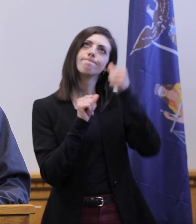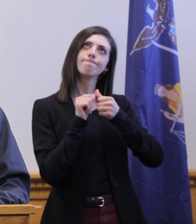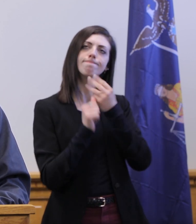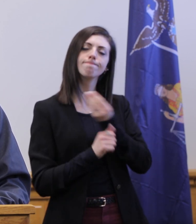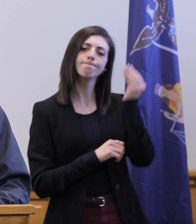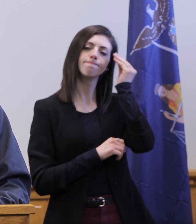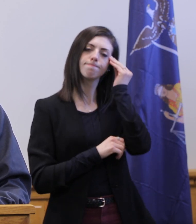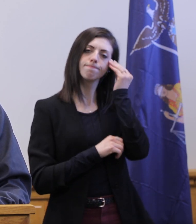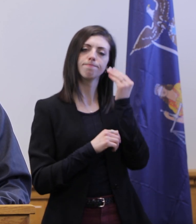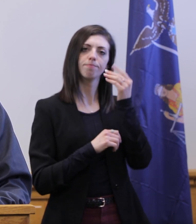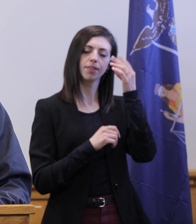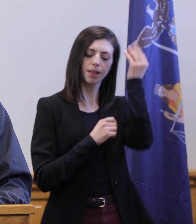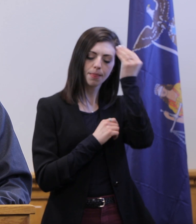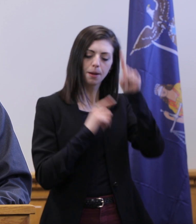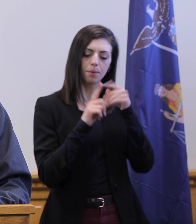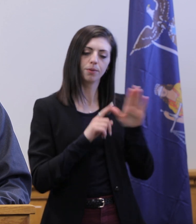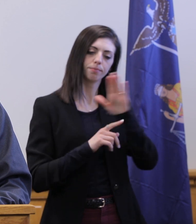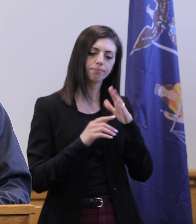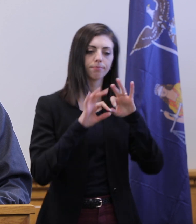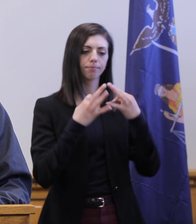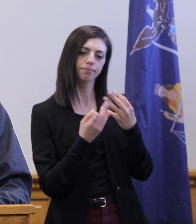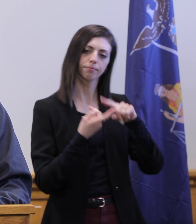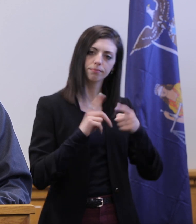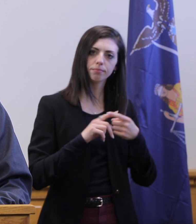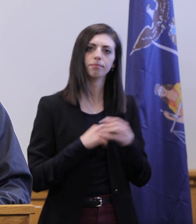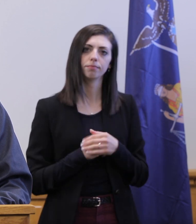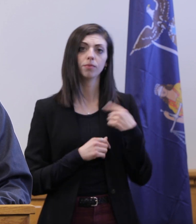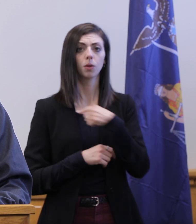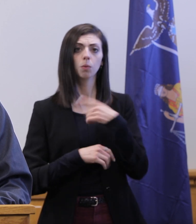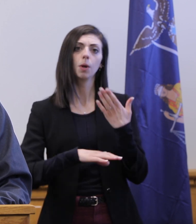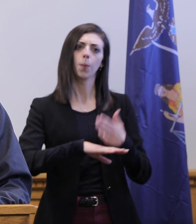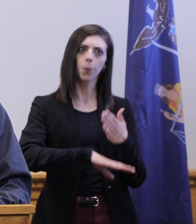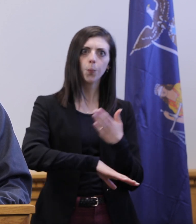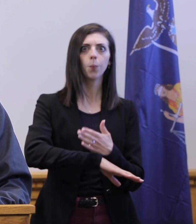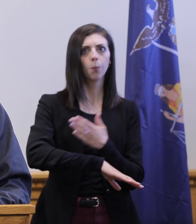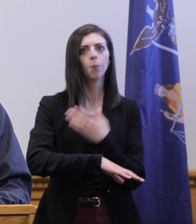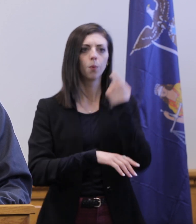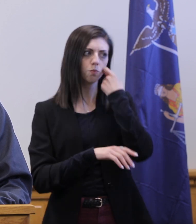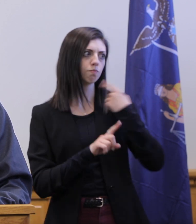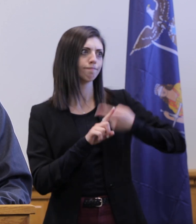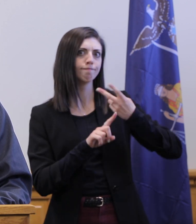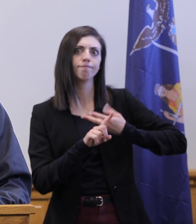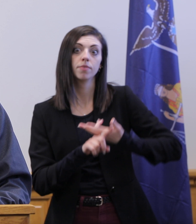in our thoughts. We've made much progress in the past few months. We now have